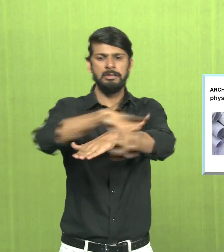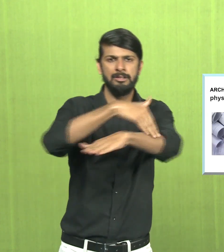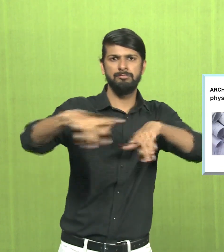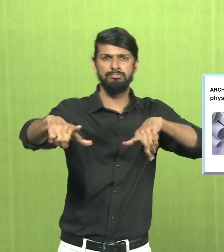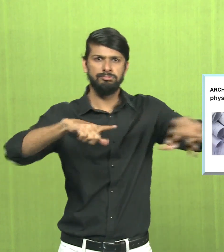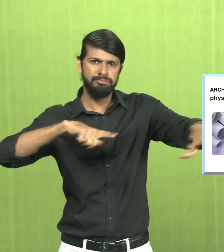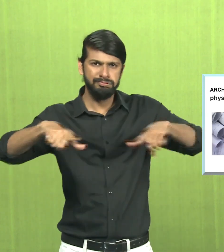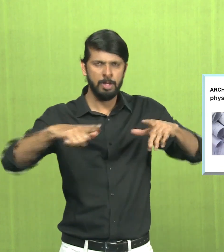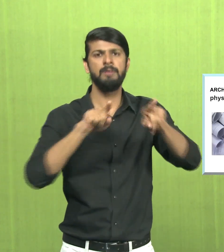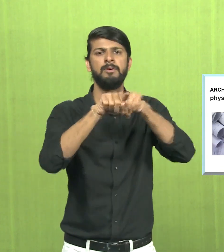Architecture